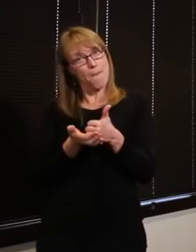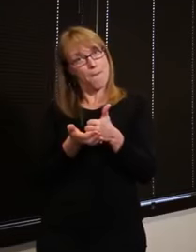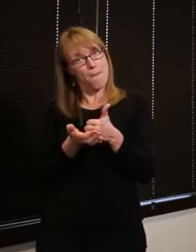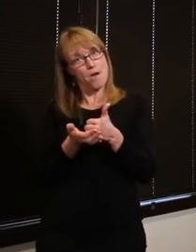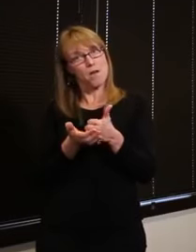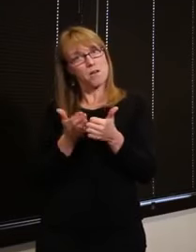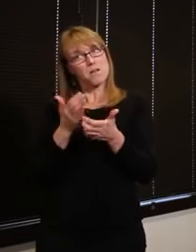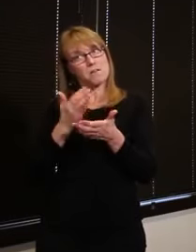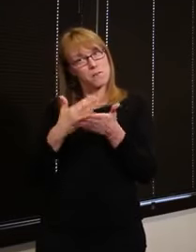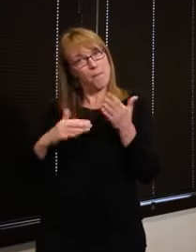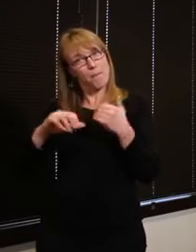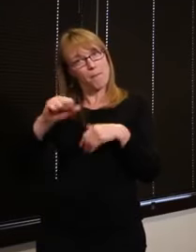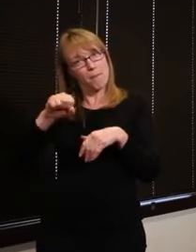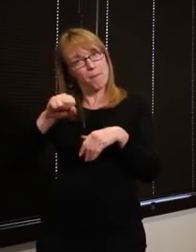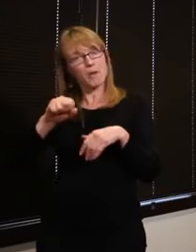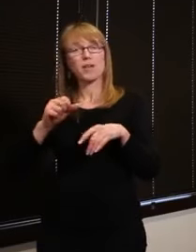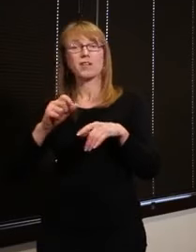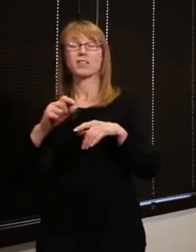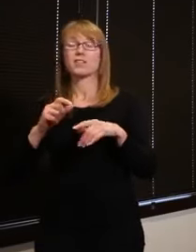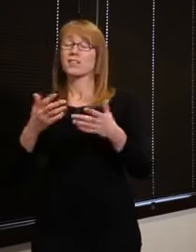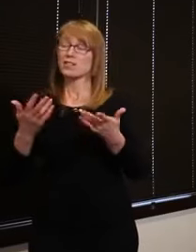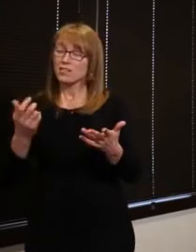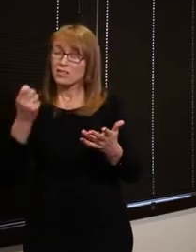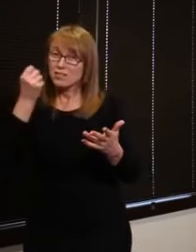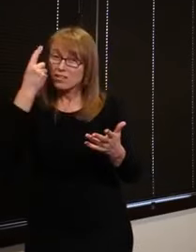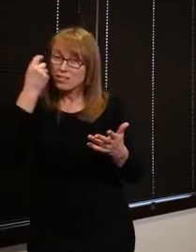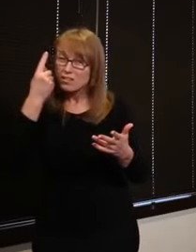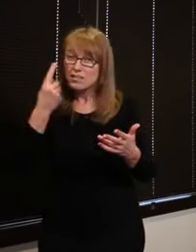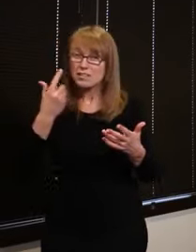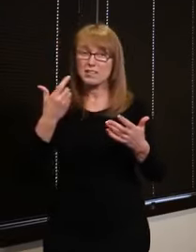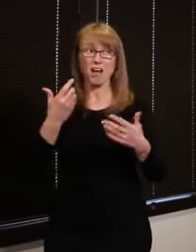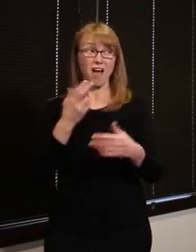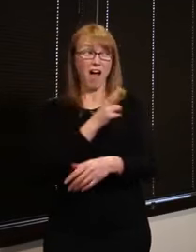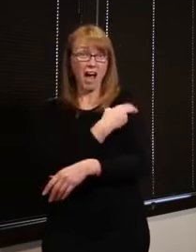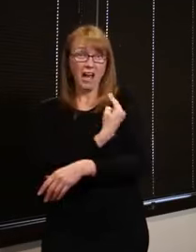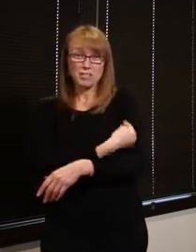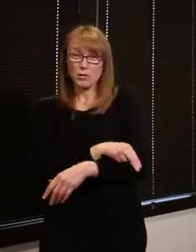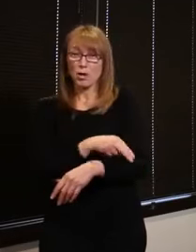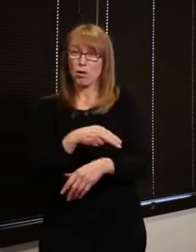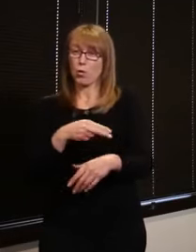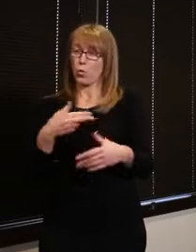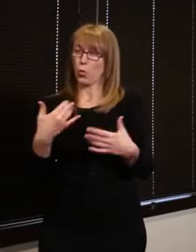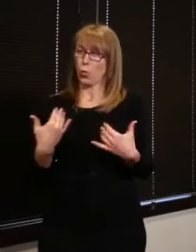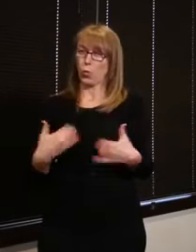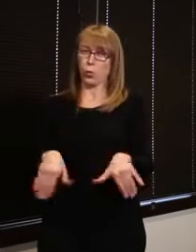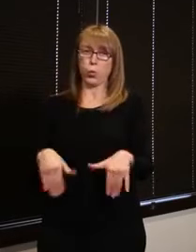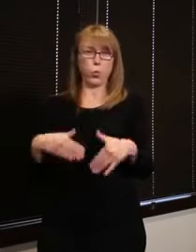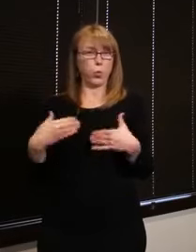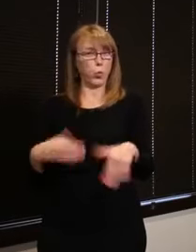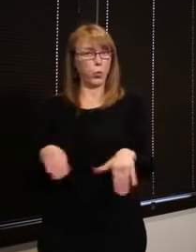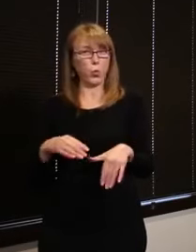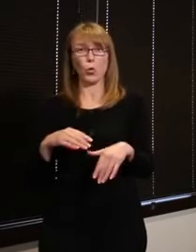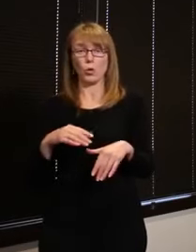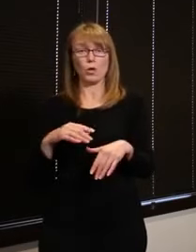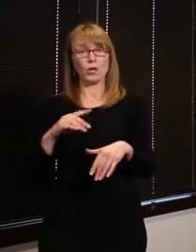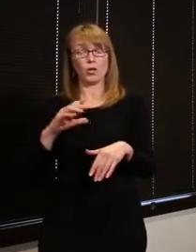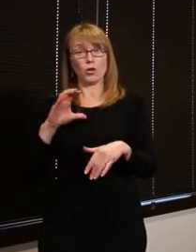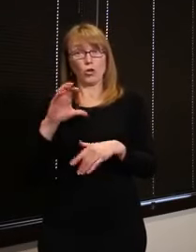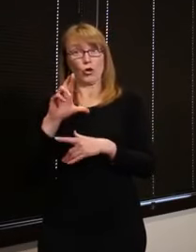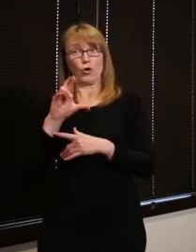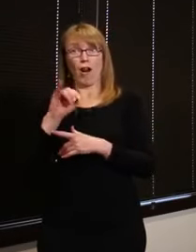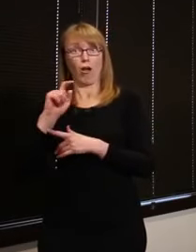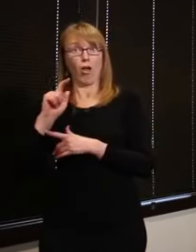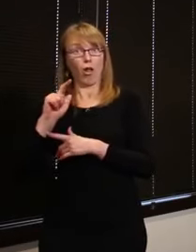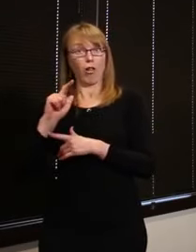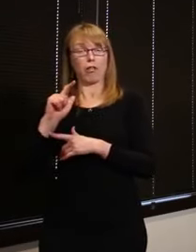at crisis standards of care in our hospitals. We are still challenged with personal protective equipment. Our healthcare workers are still